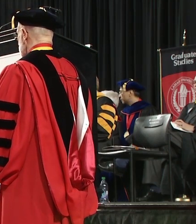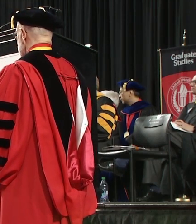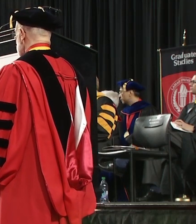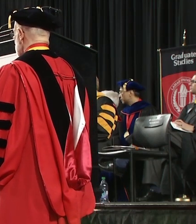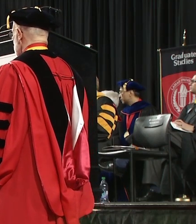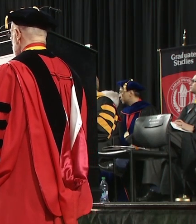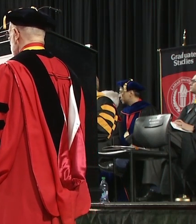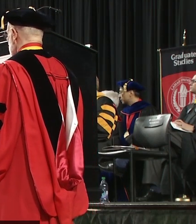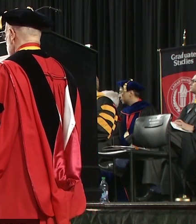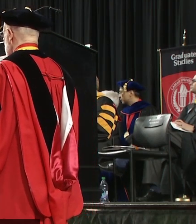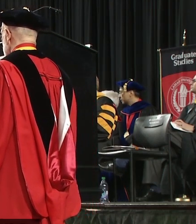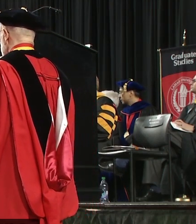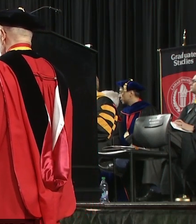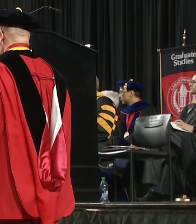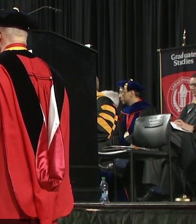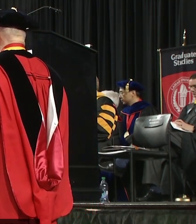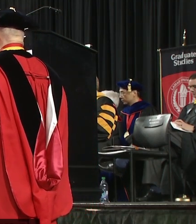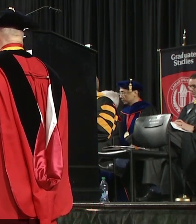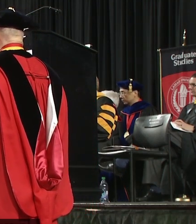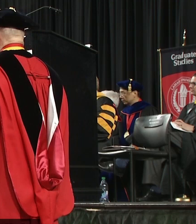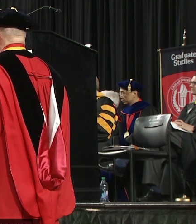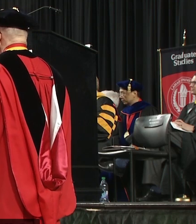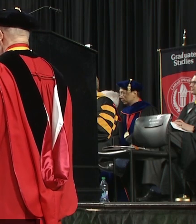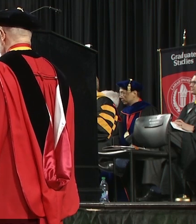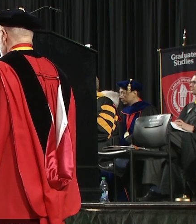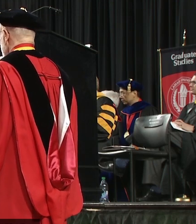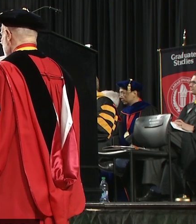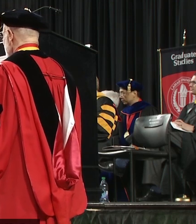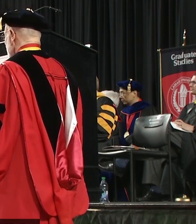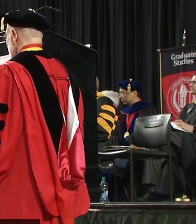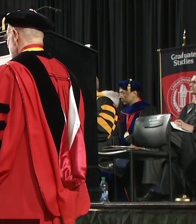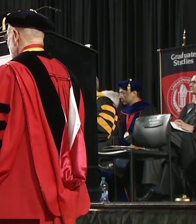Gustavo Daniel Contreras.